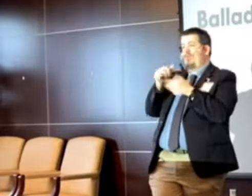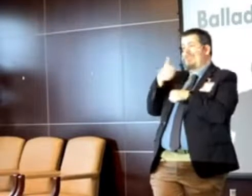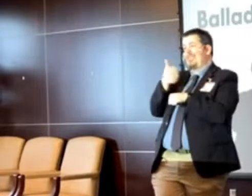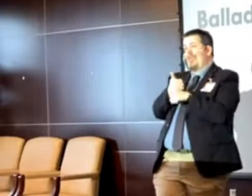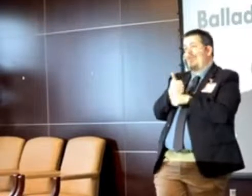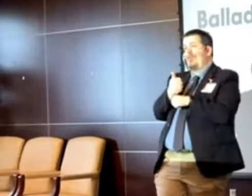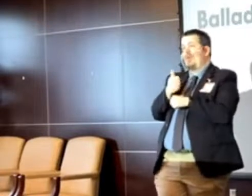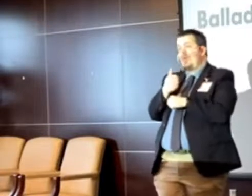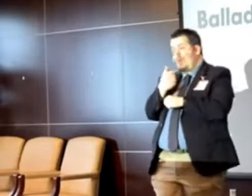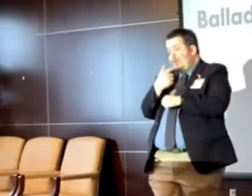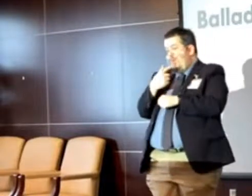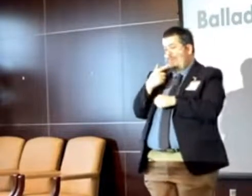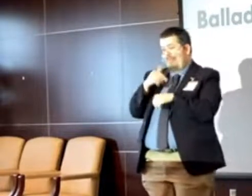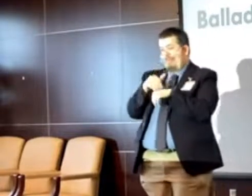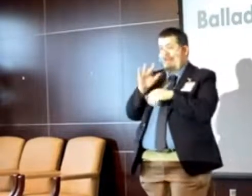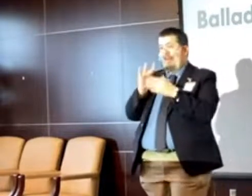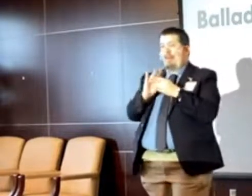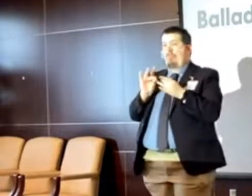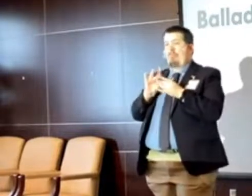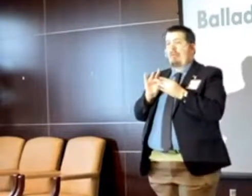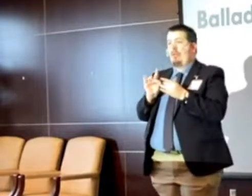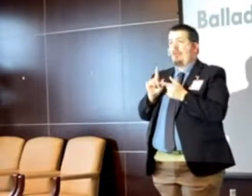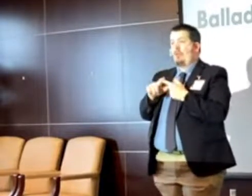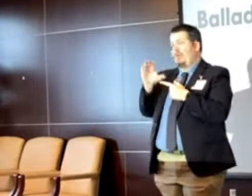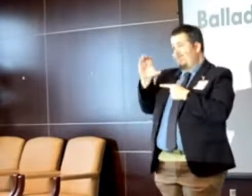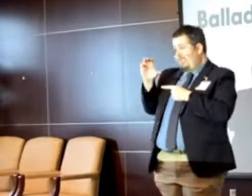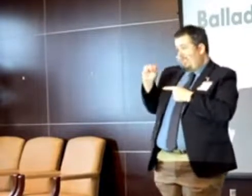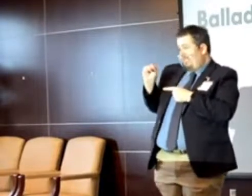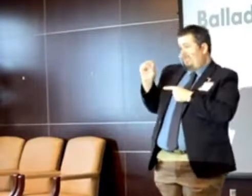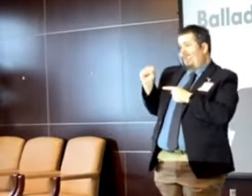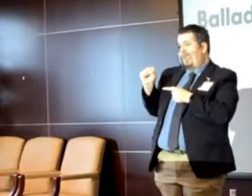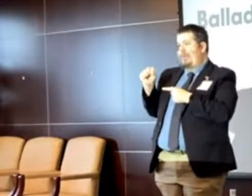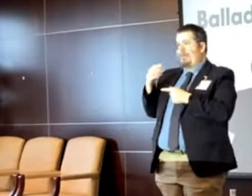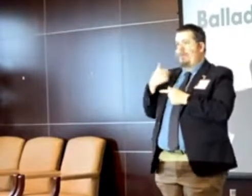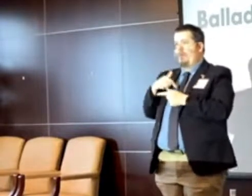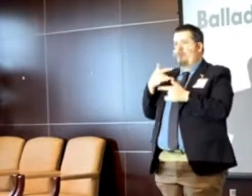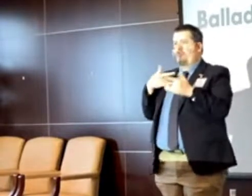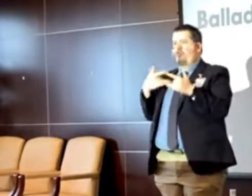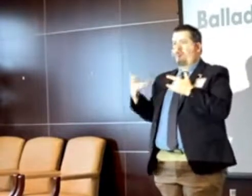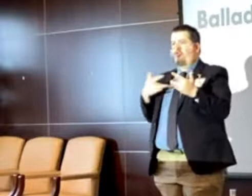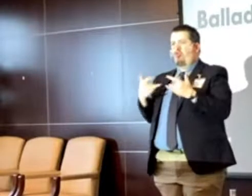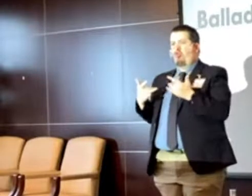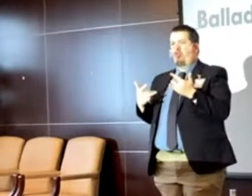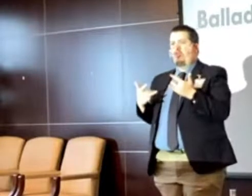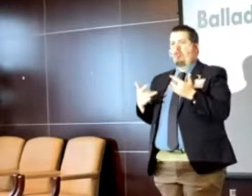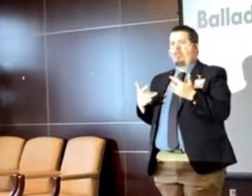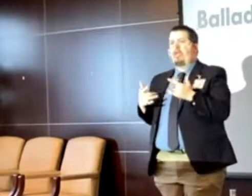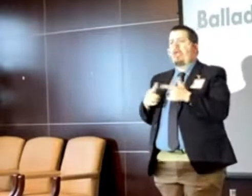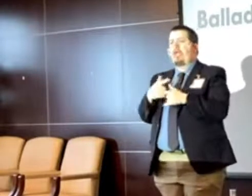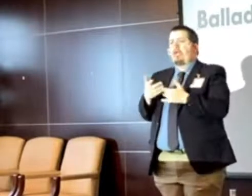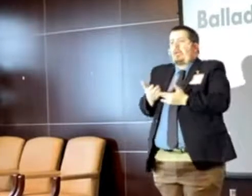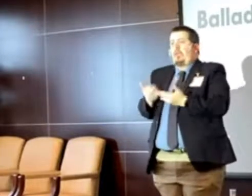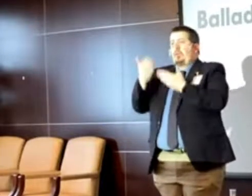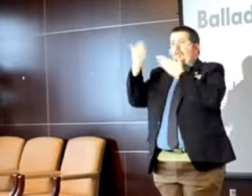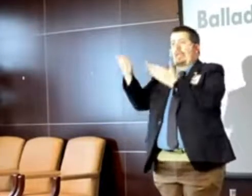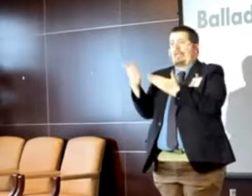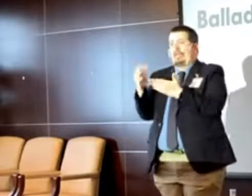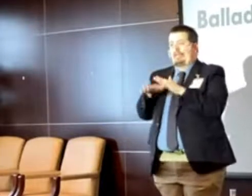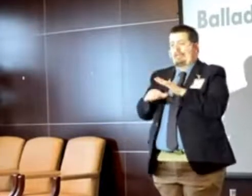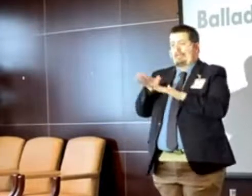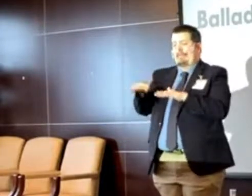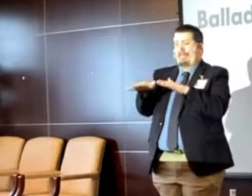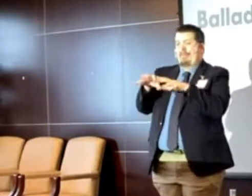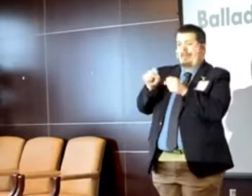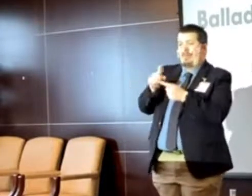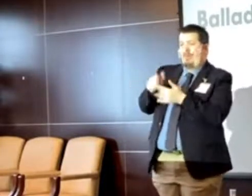established. We've sent comments to CMS on what our concerns are, and we made recommendations as to steps we think they